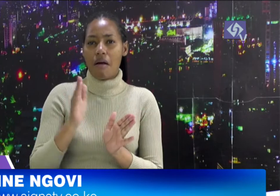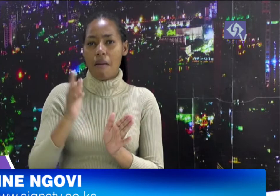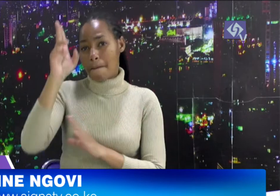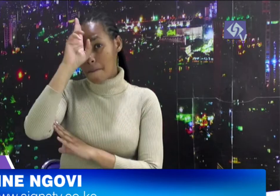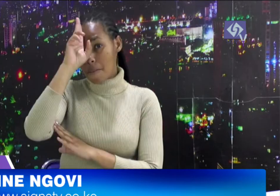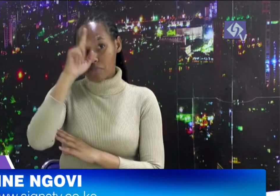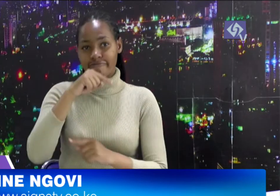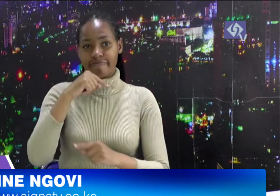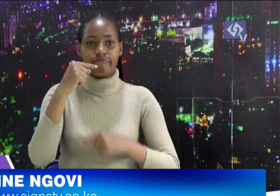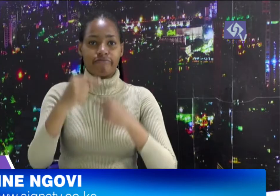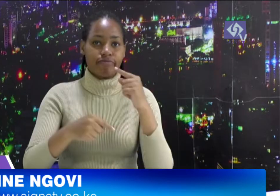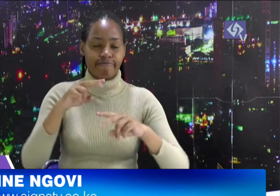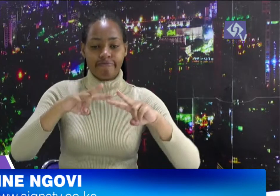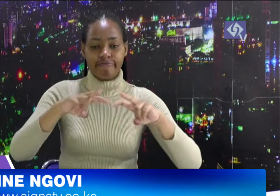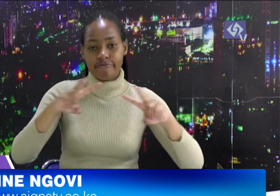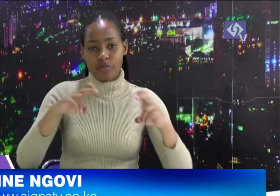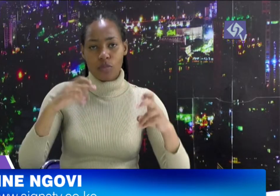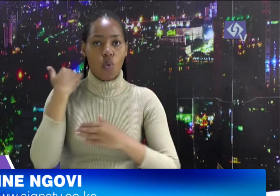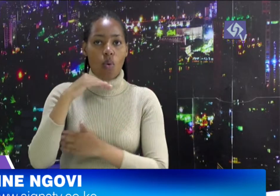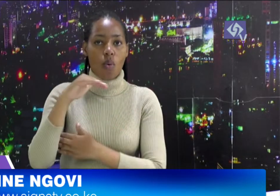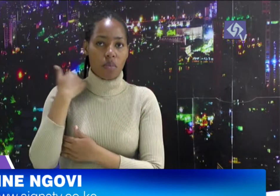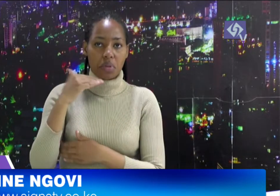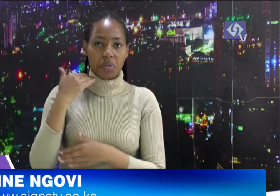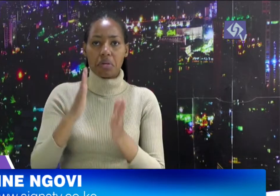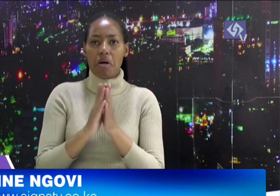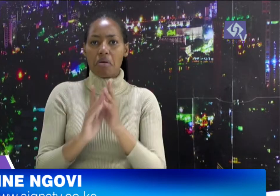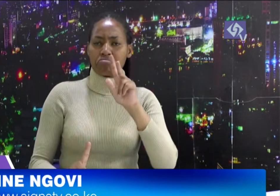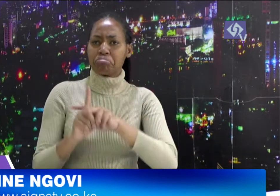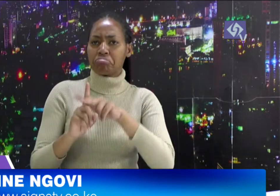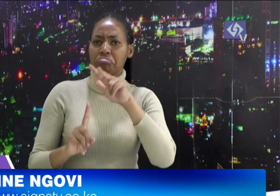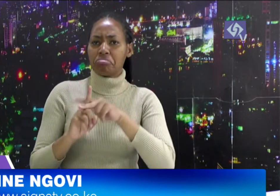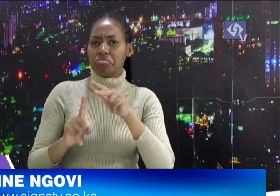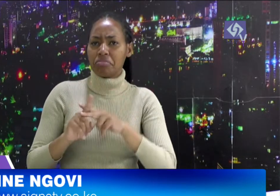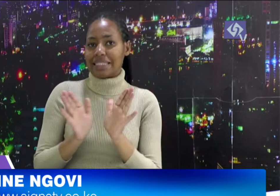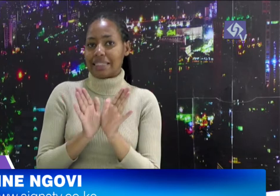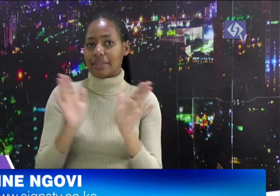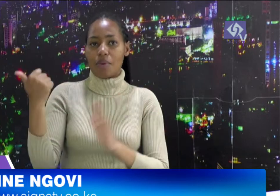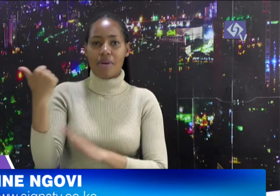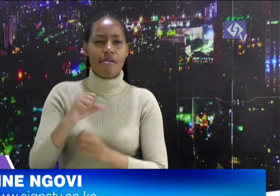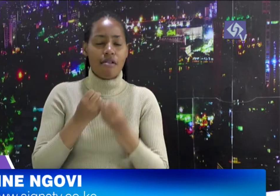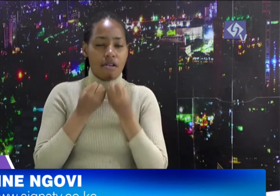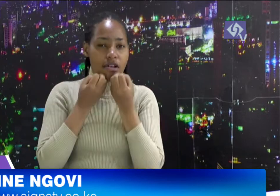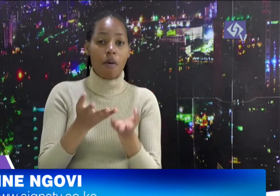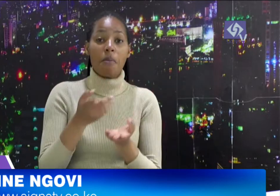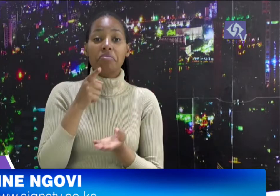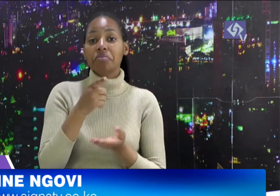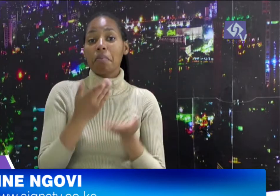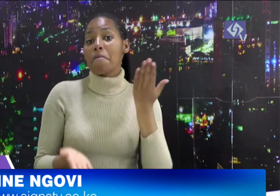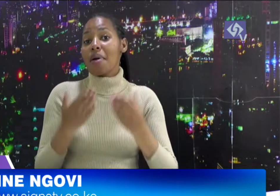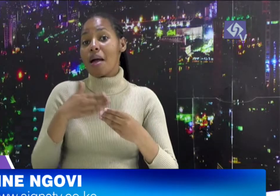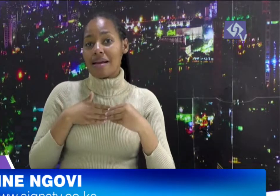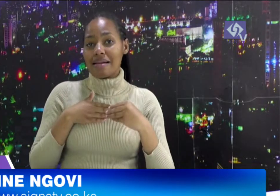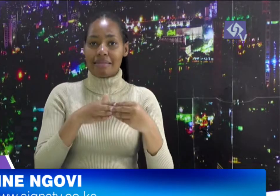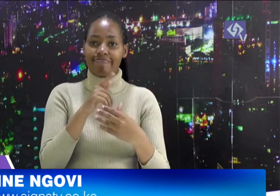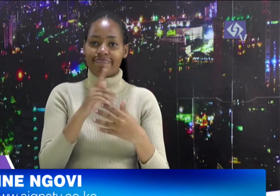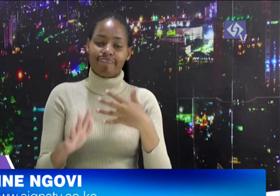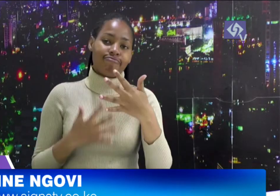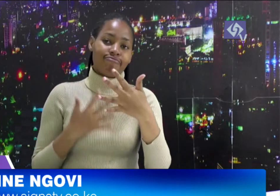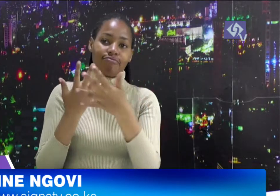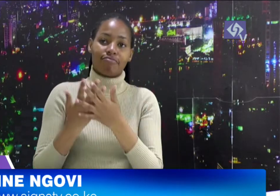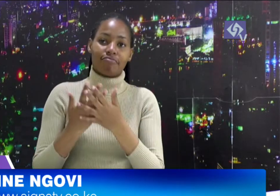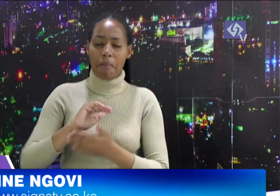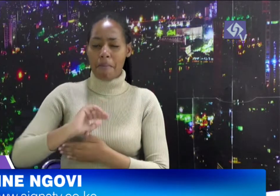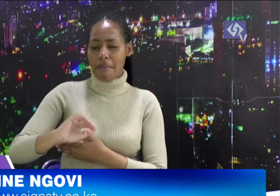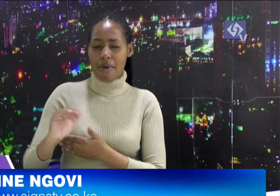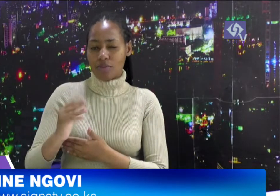Estate. Police are continuing to investigate the robbery and are appealing to public for any